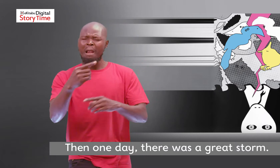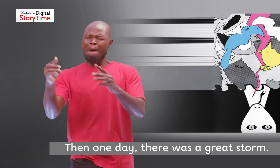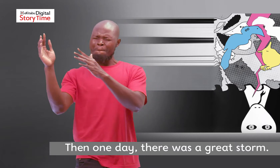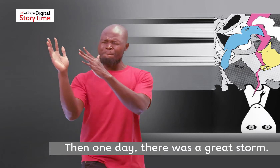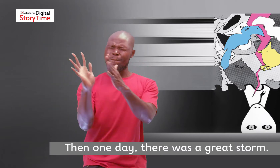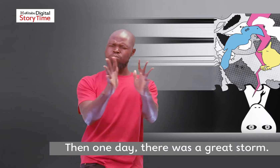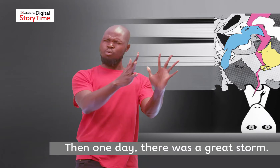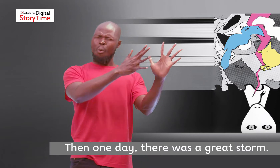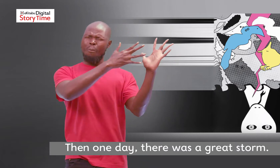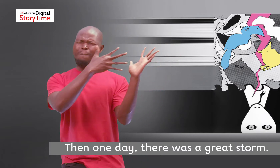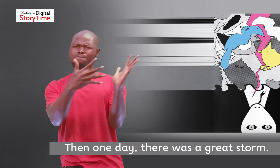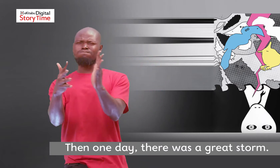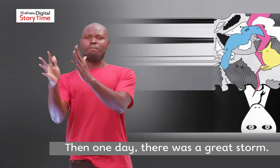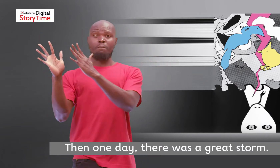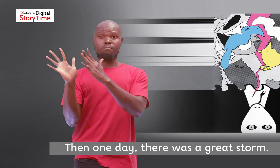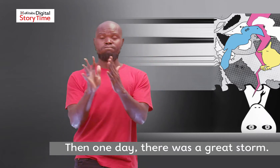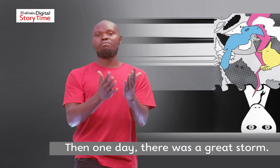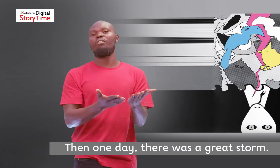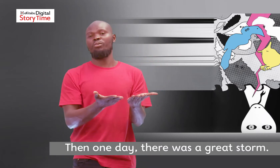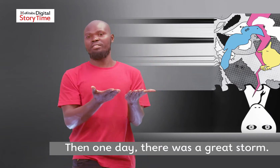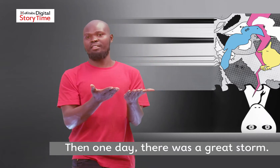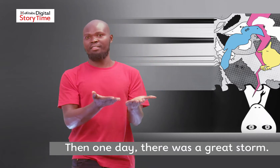Then one day, there was a great storm.